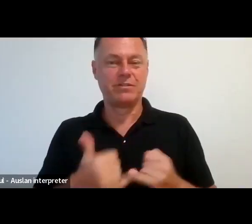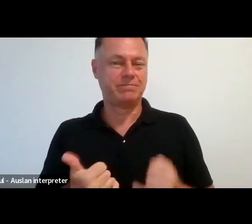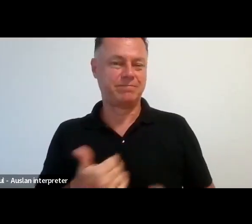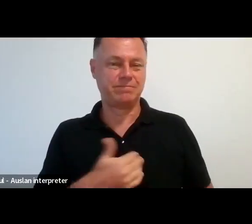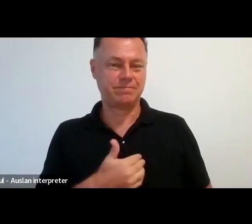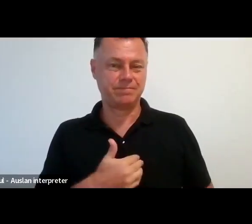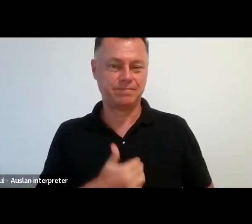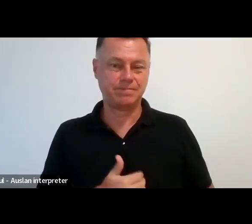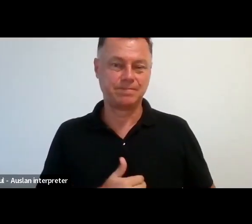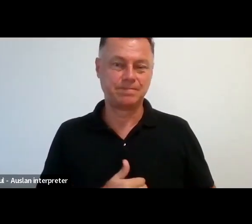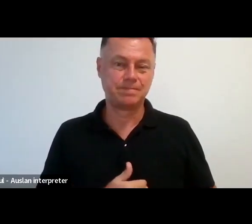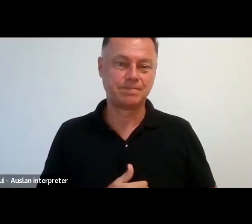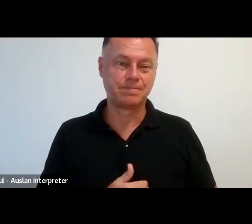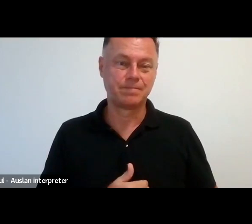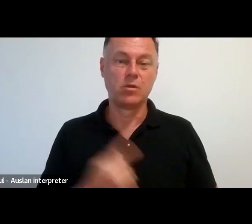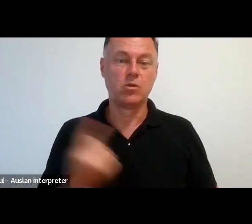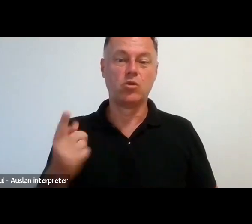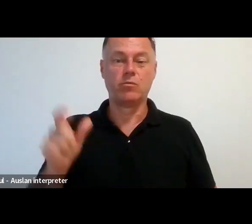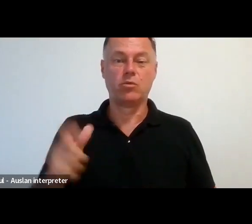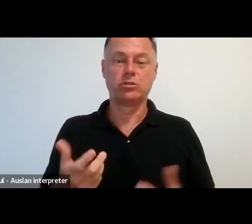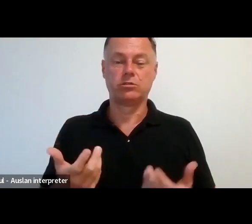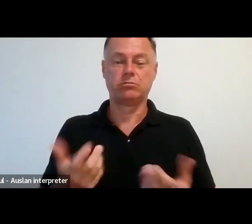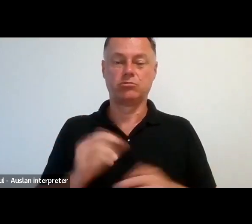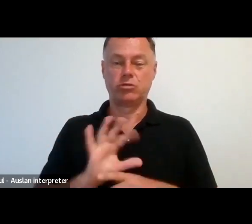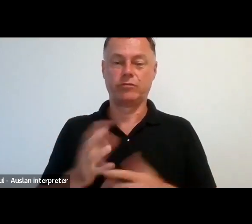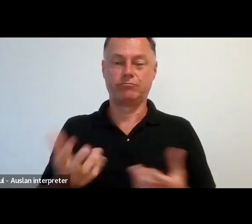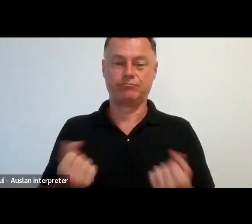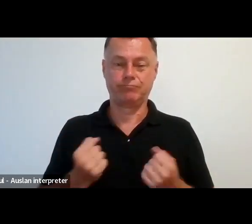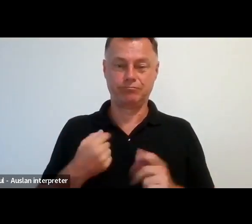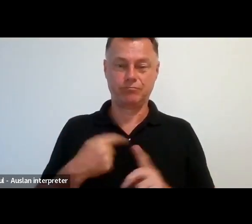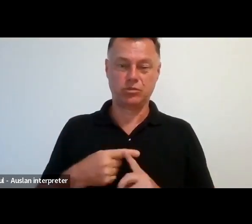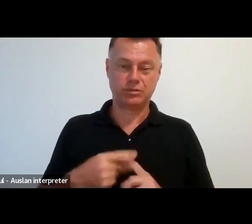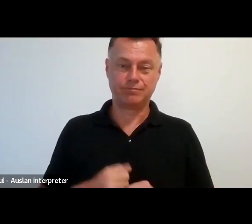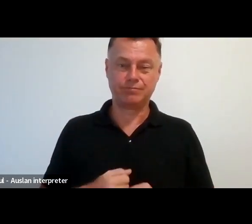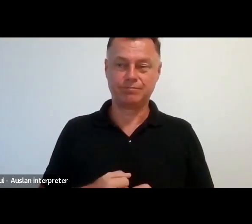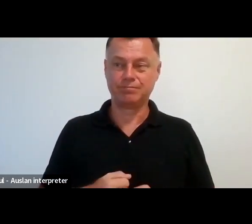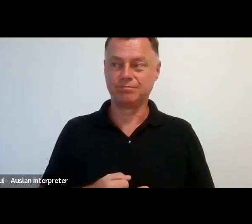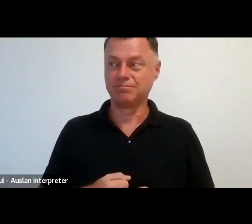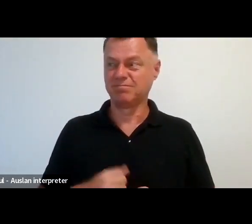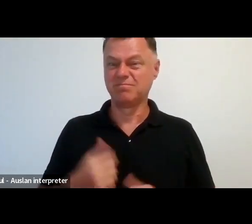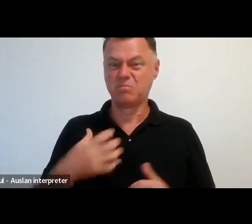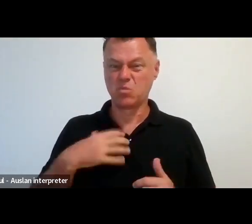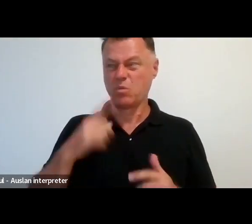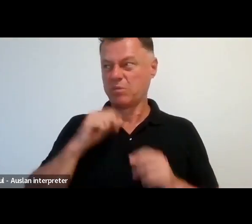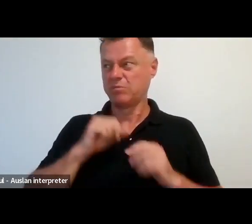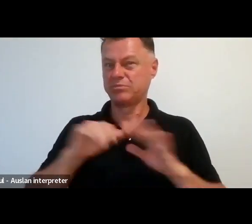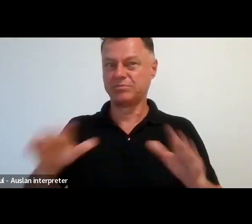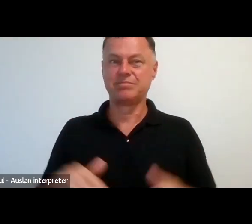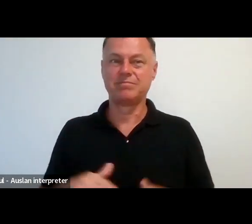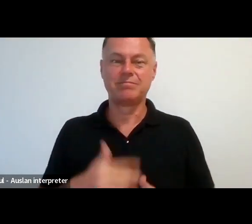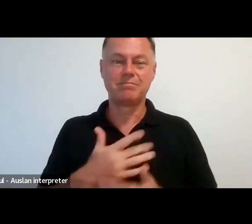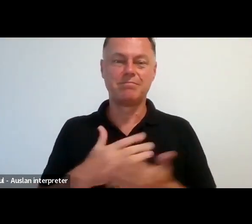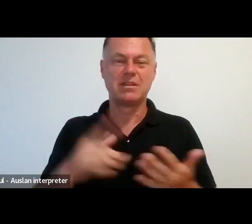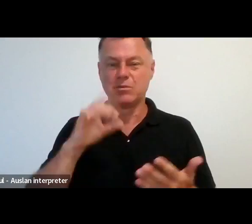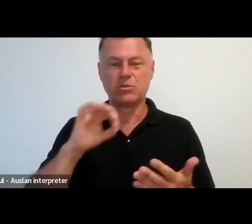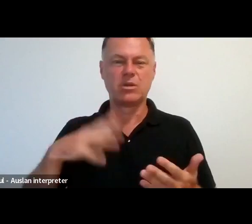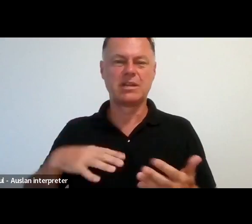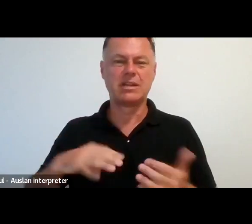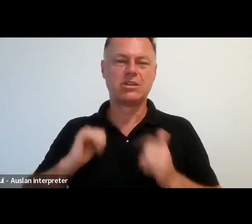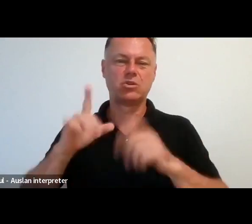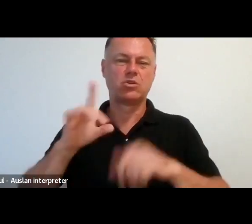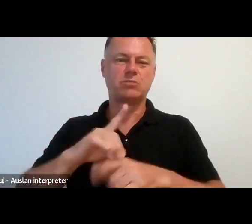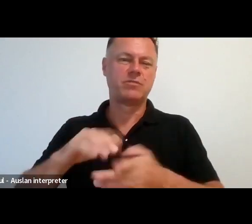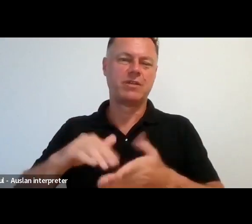who have contracted COVID. And as more and more of us get it, there are many of us that don't need assistance